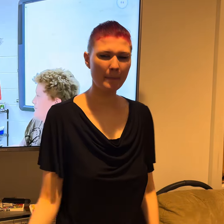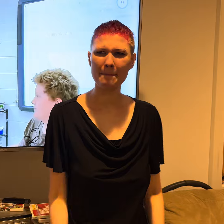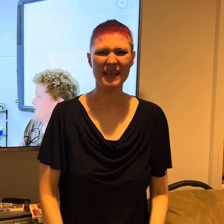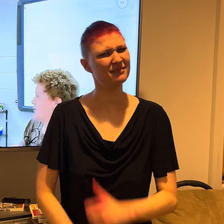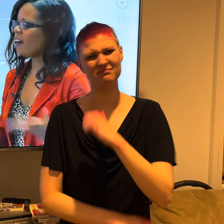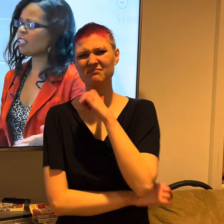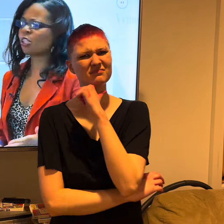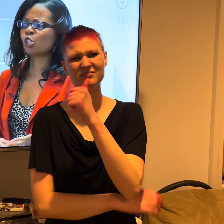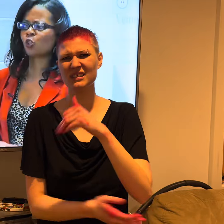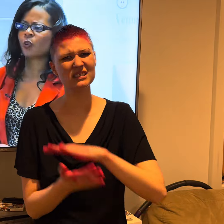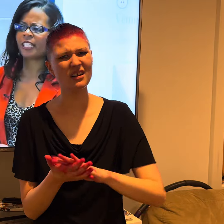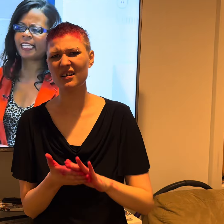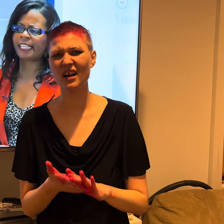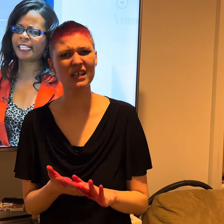Now, how does the story end?